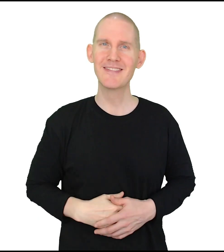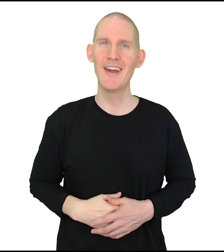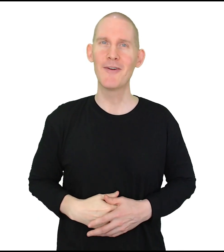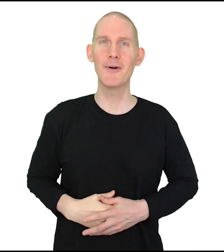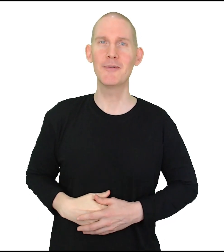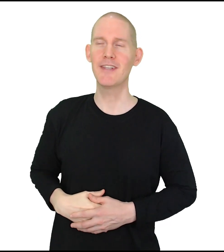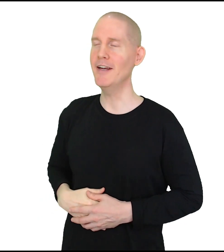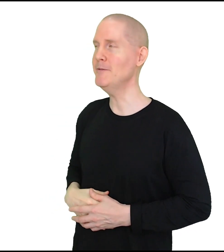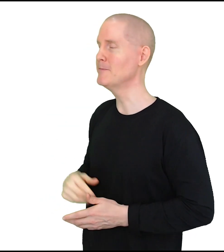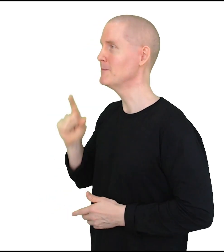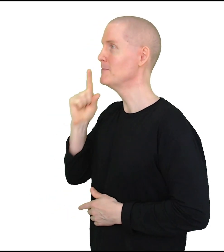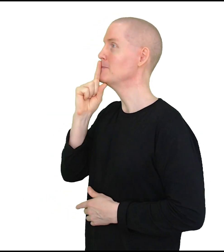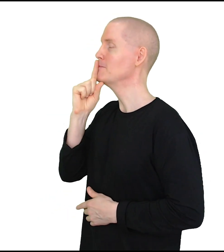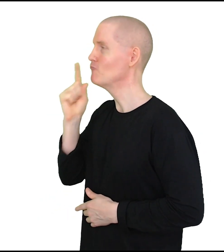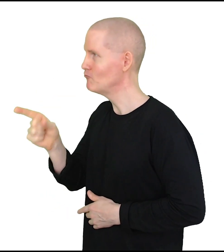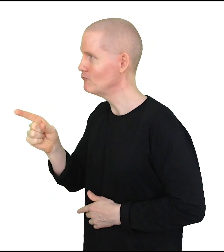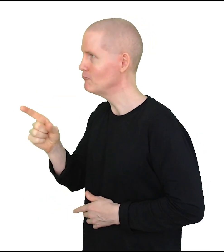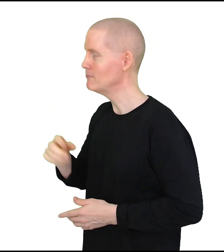From the side.